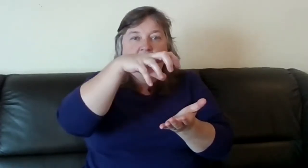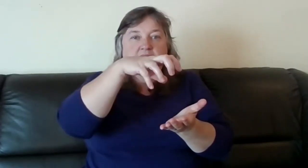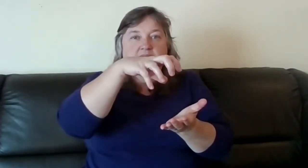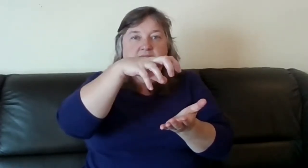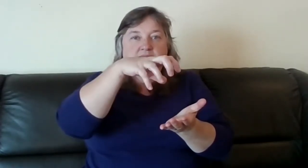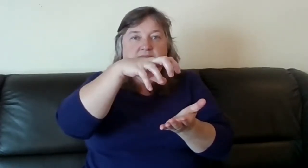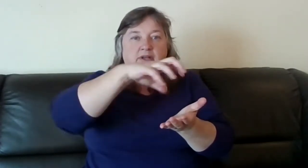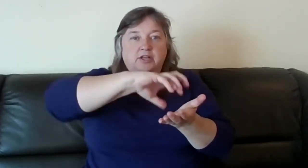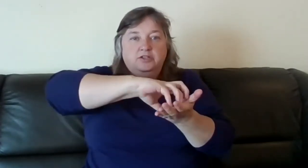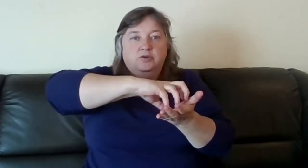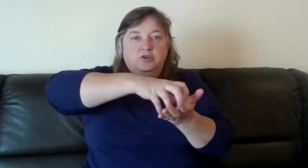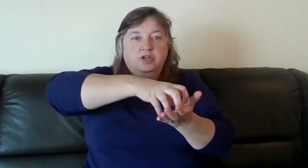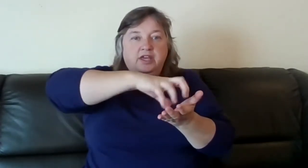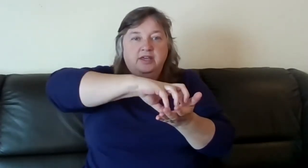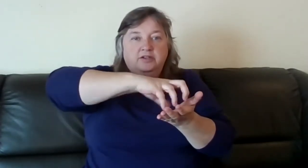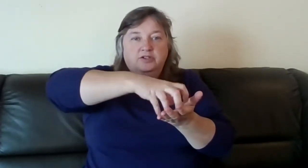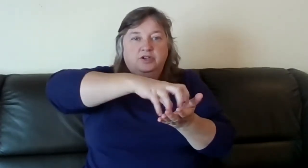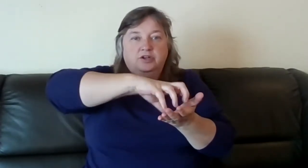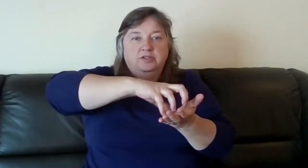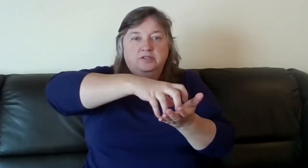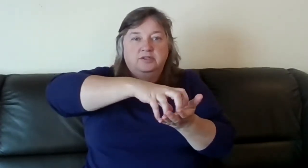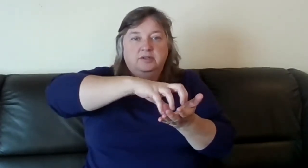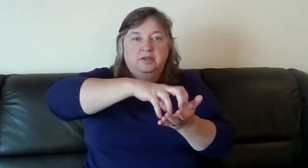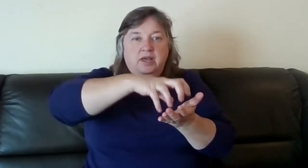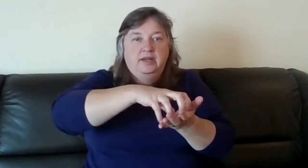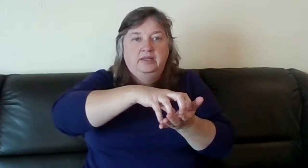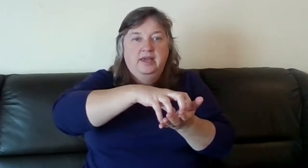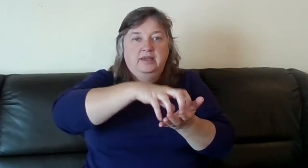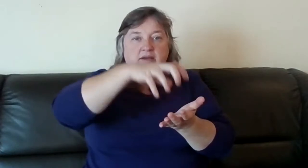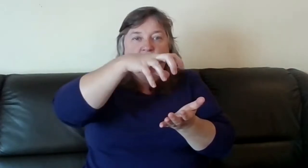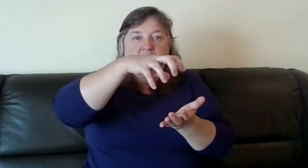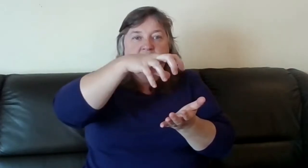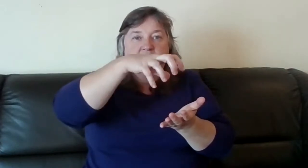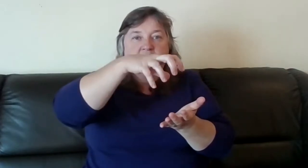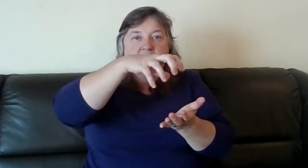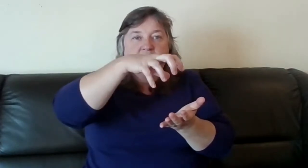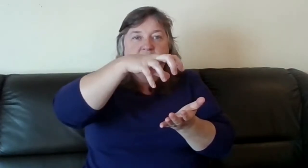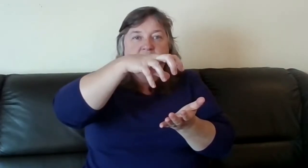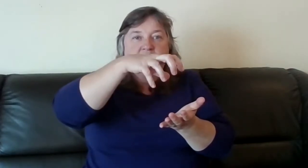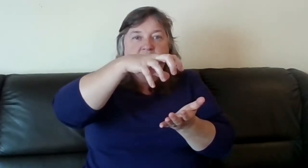Cake. So cookie turns and cake rises.